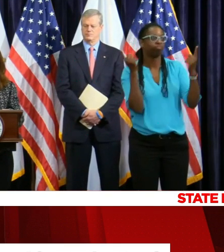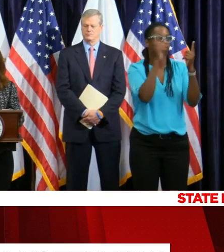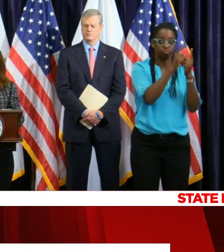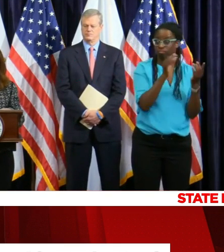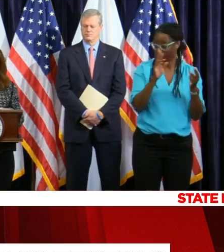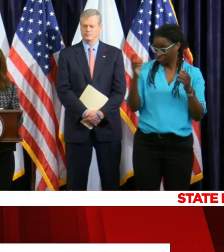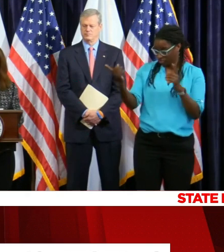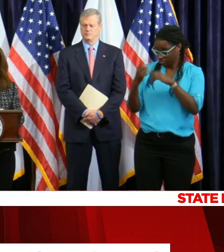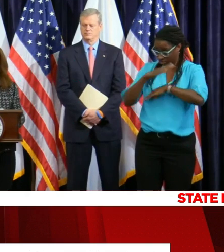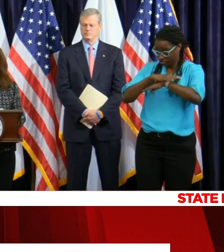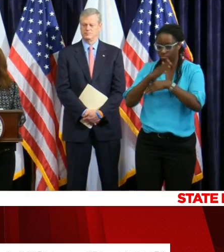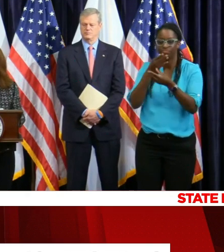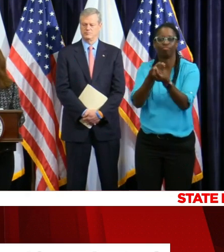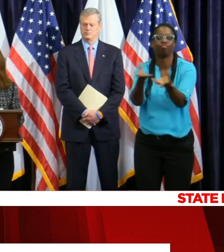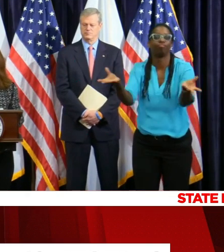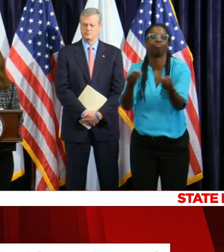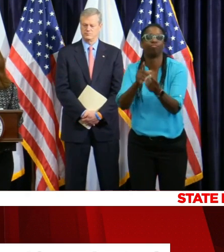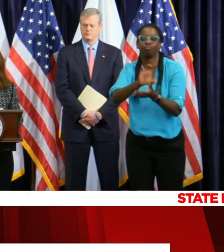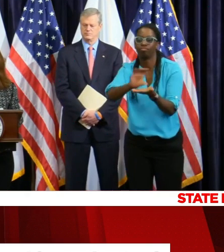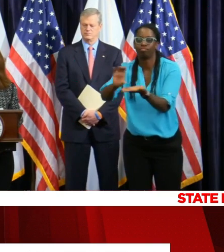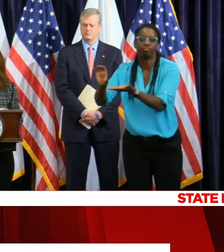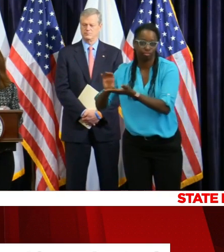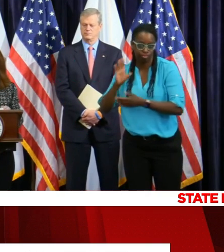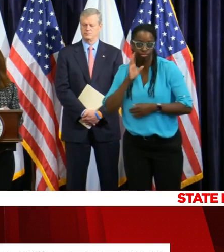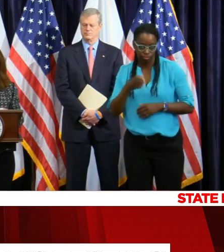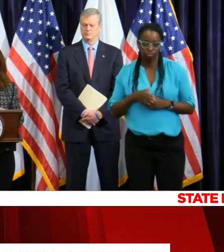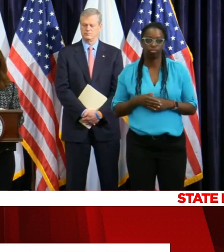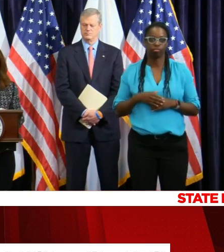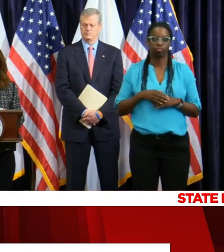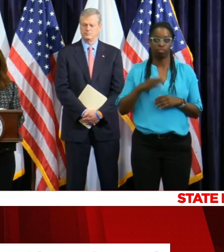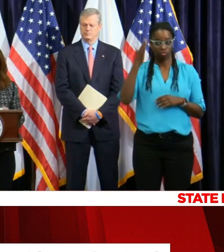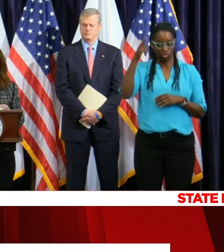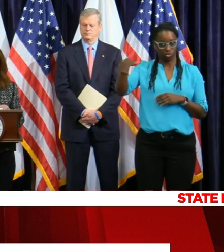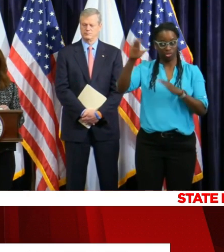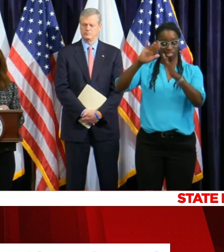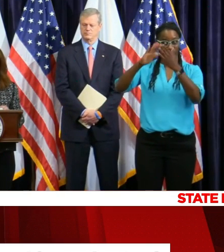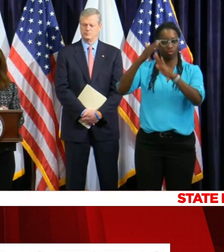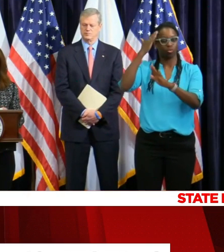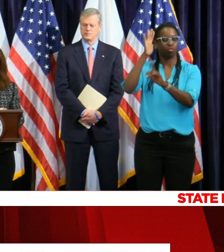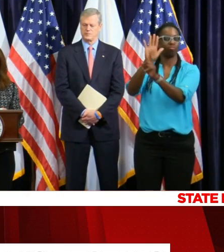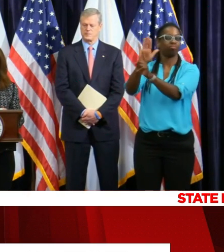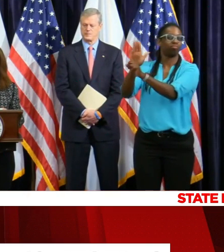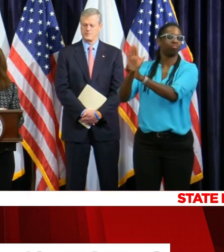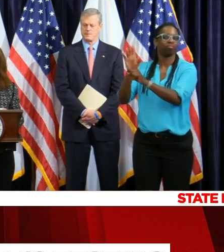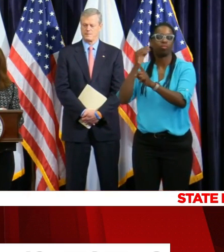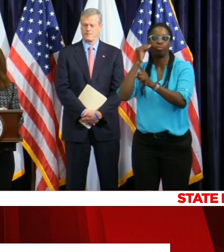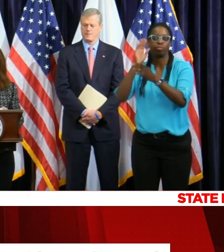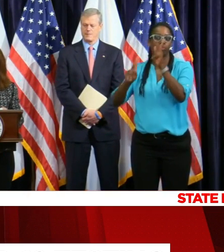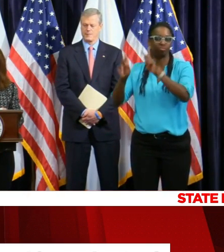press conference, download our free Western Mass News app. We'll be back at noon on ABC 40 with more. Take care.